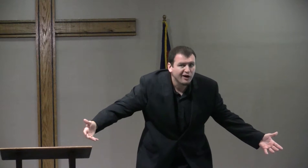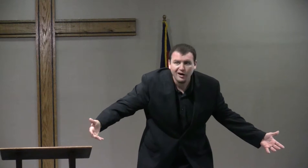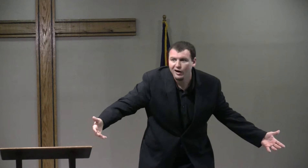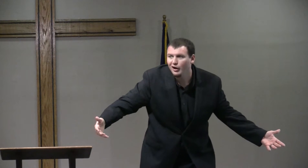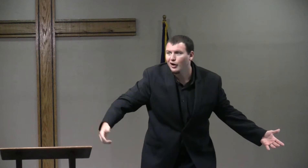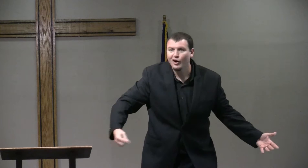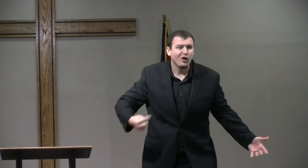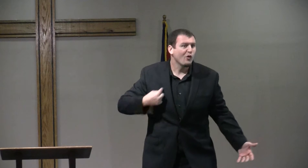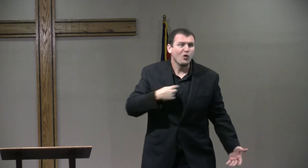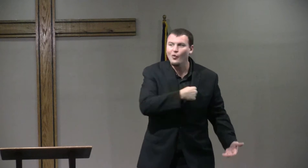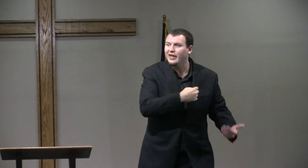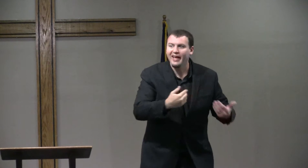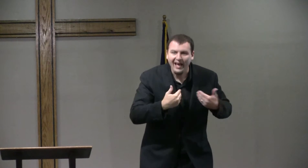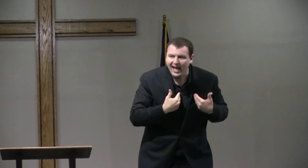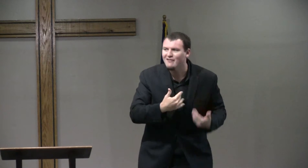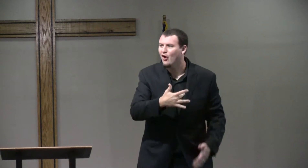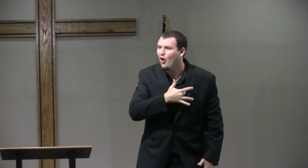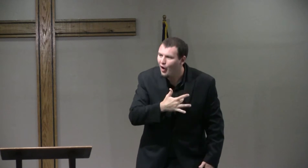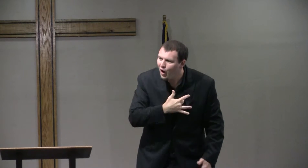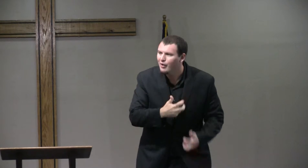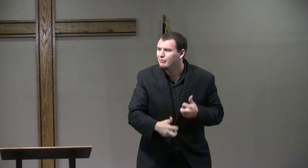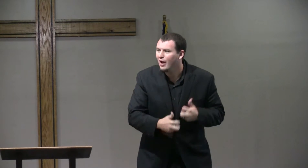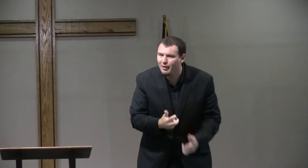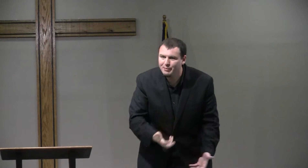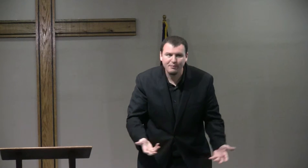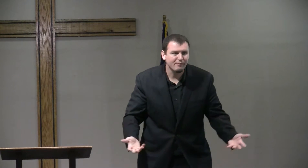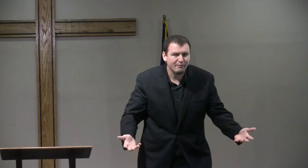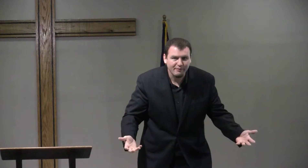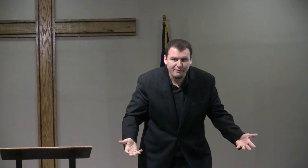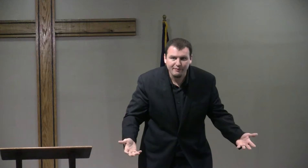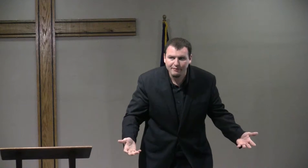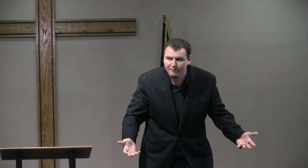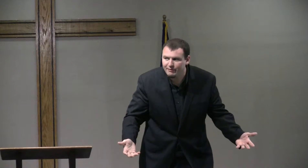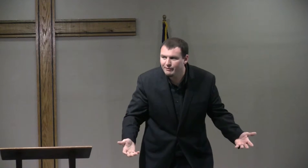can still think about it. We have a heart problem.